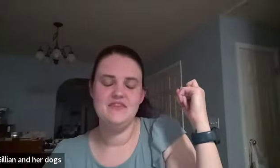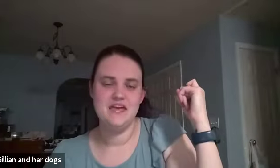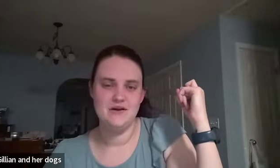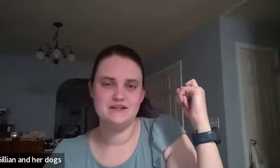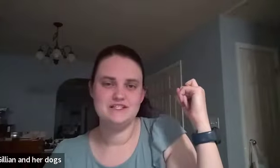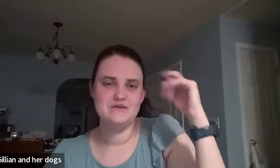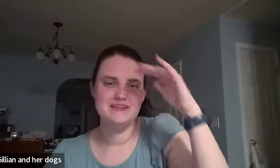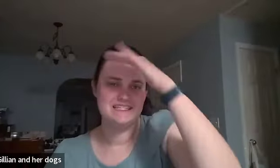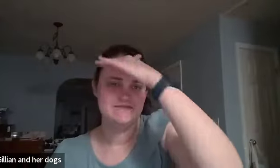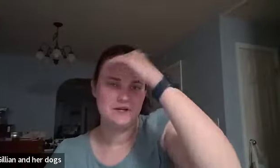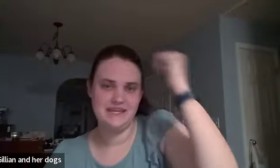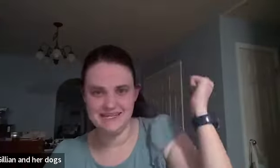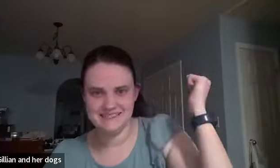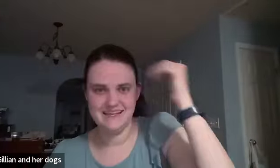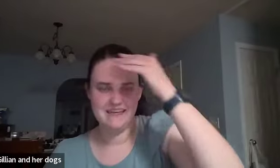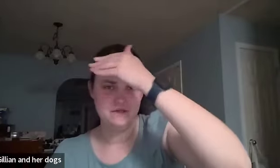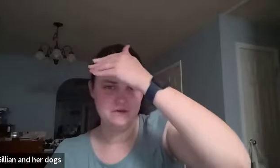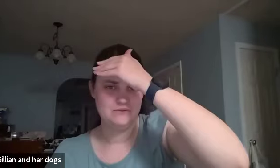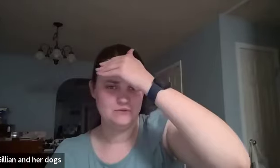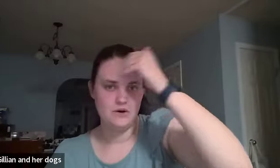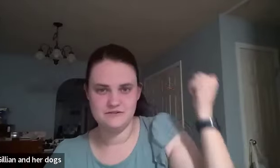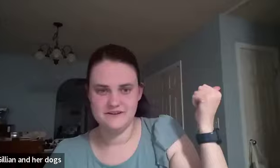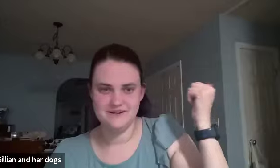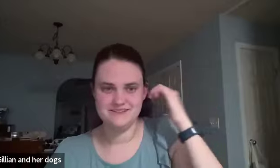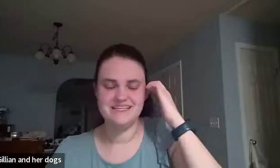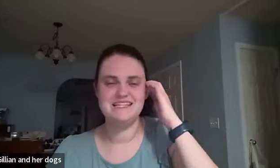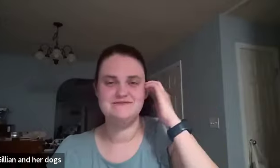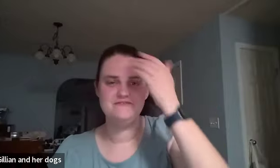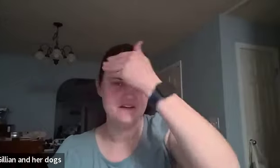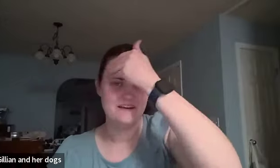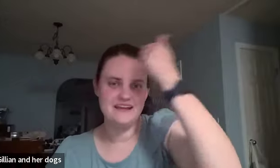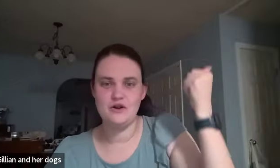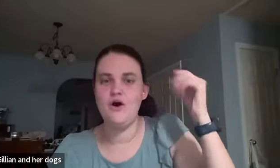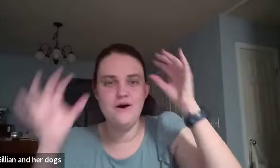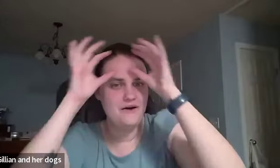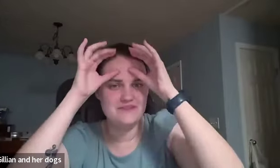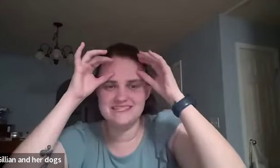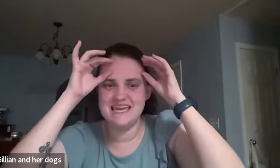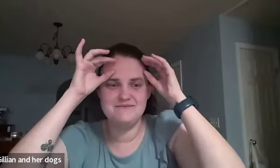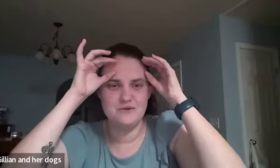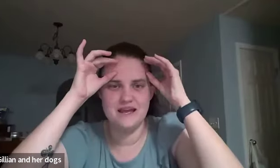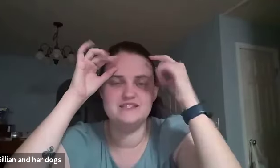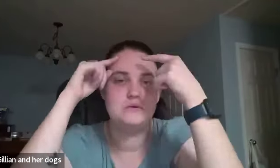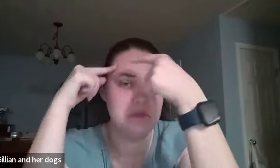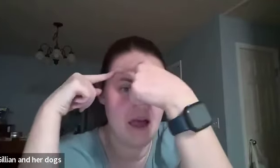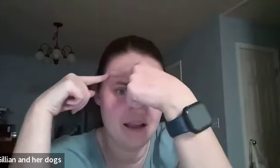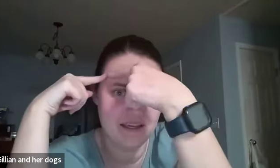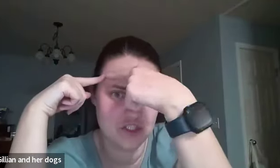And then also this is forget, like if you do all your fingers. They're all on the same forehead. So black is